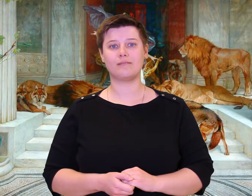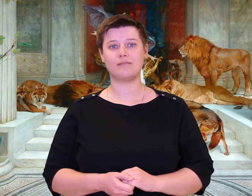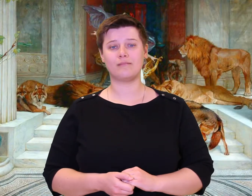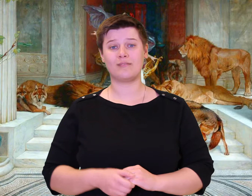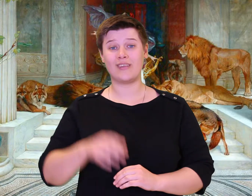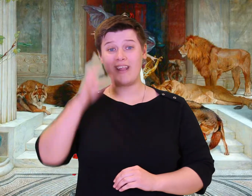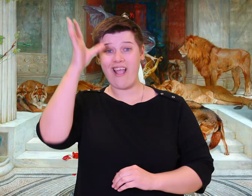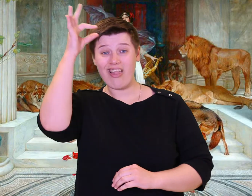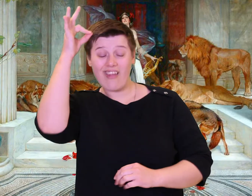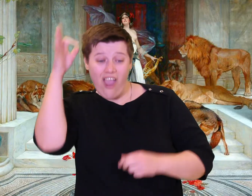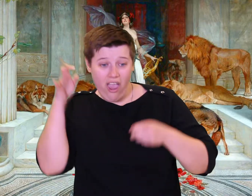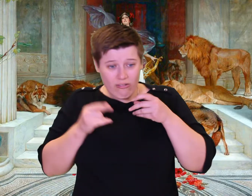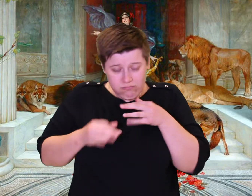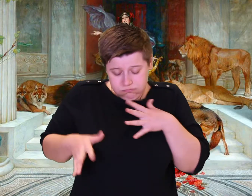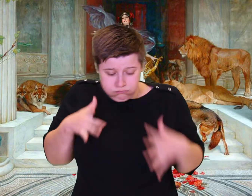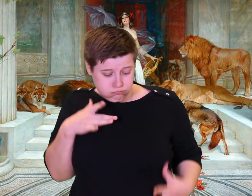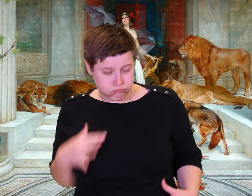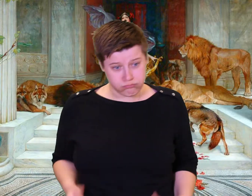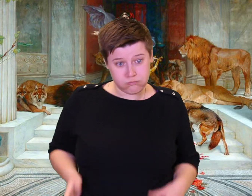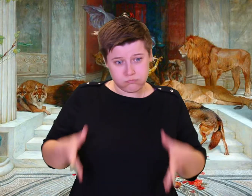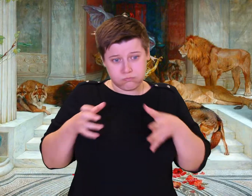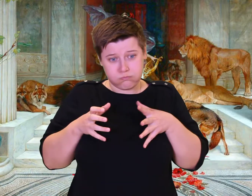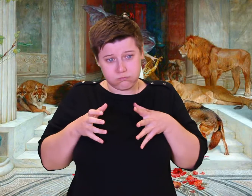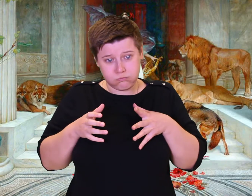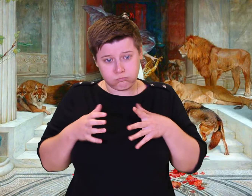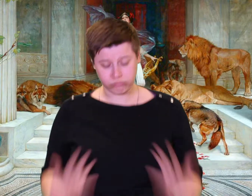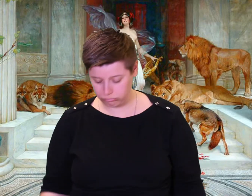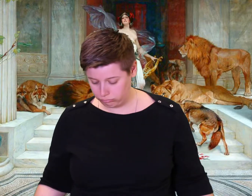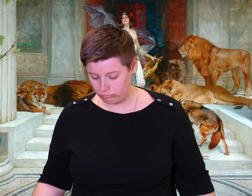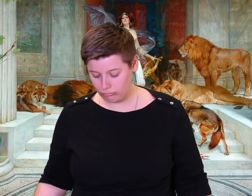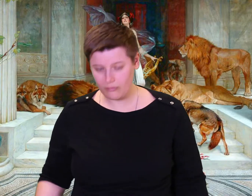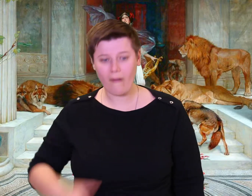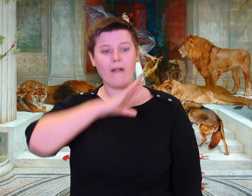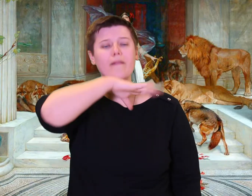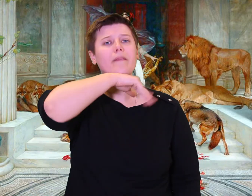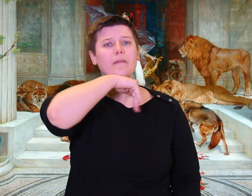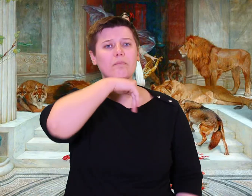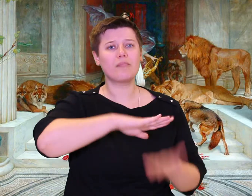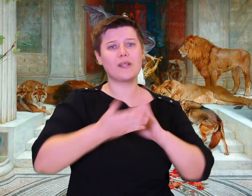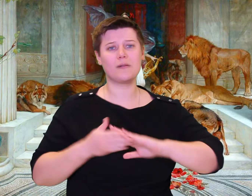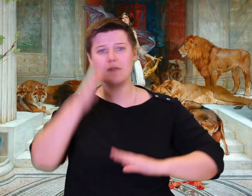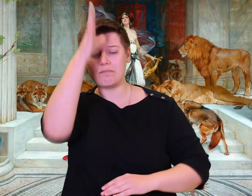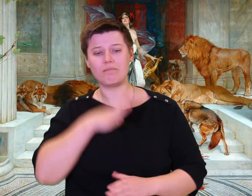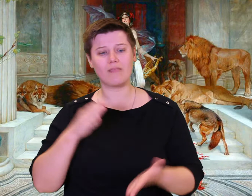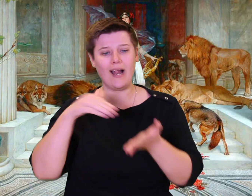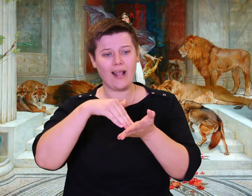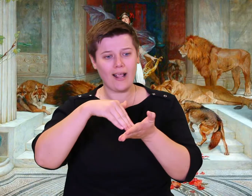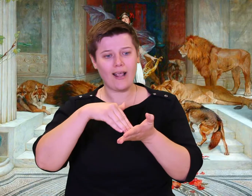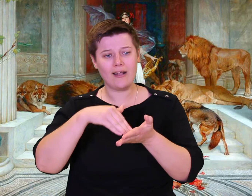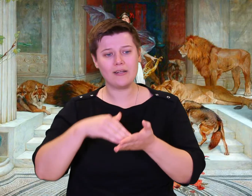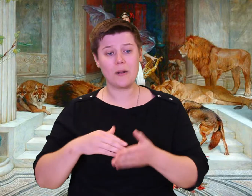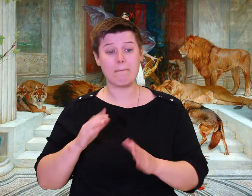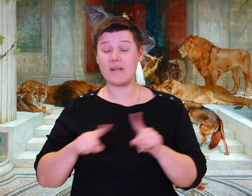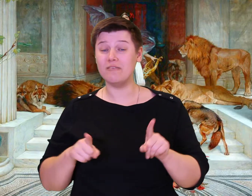Those bristles all flew off, and they were men, but younger than before, and much more handsome and